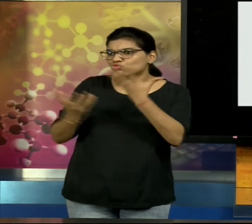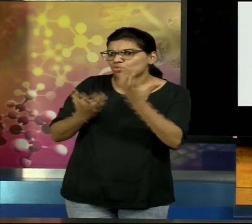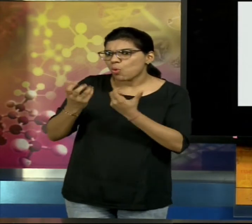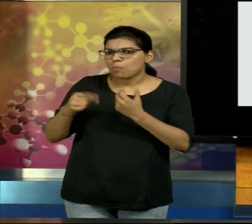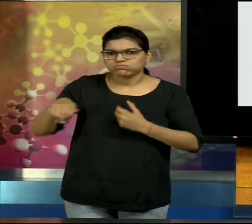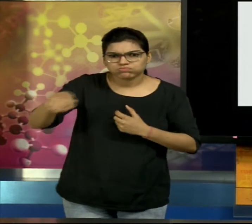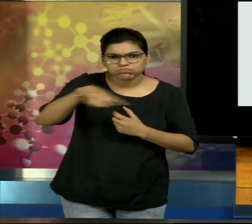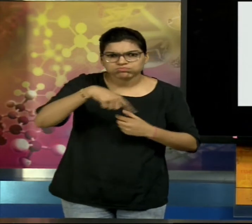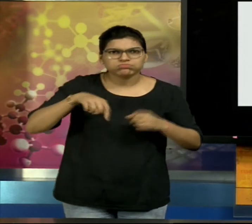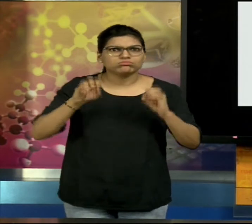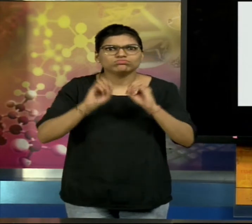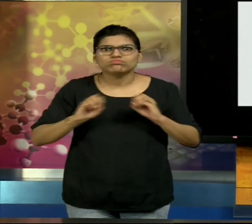Locality.